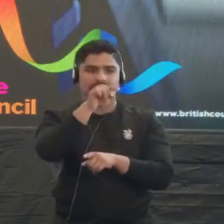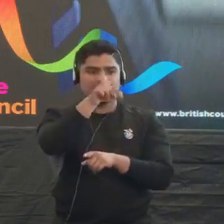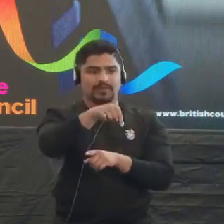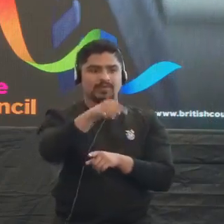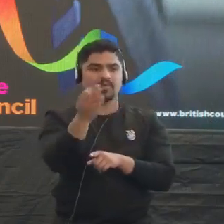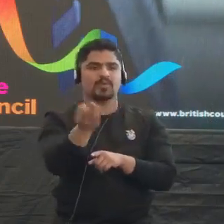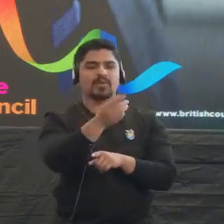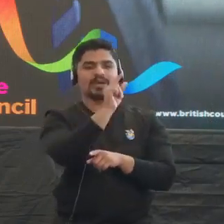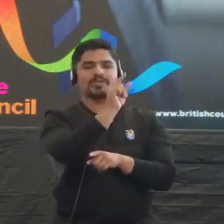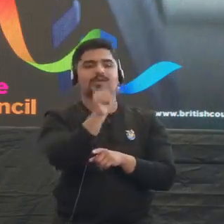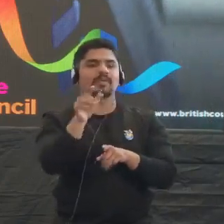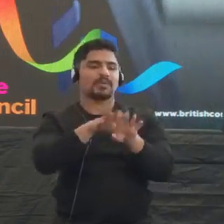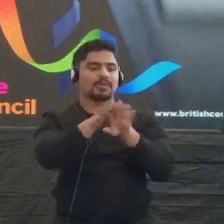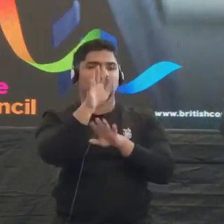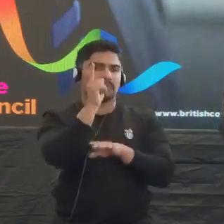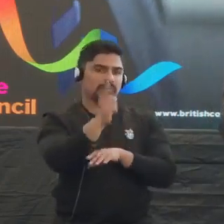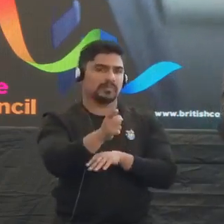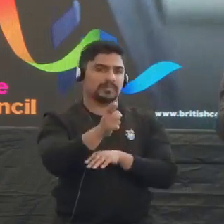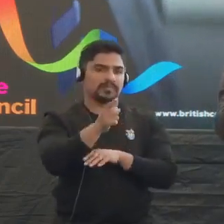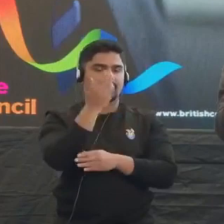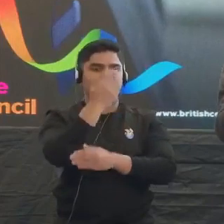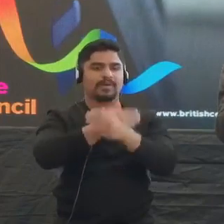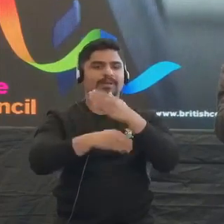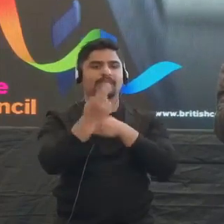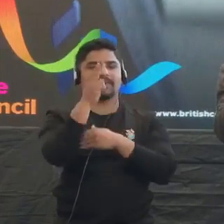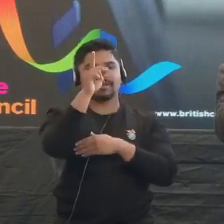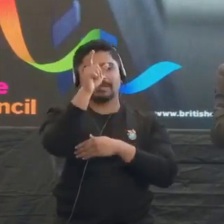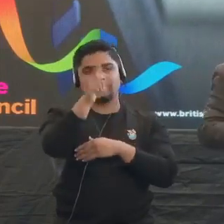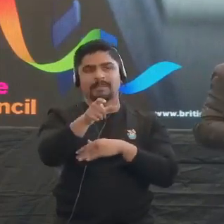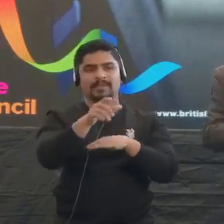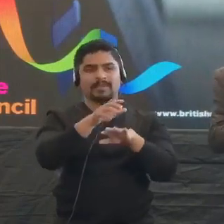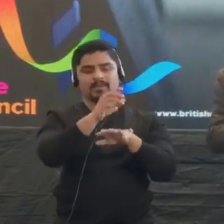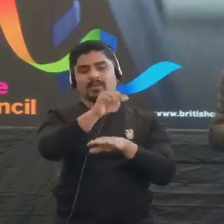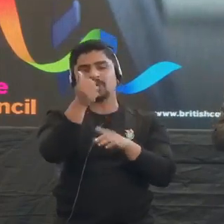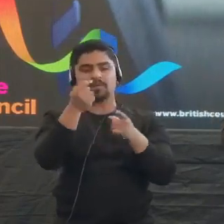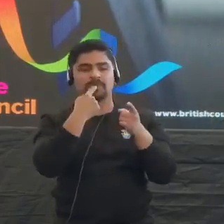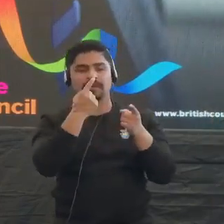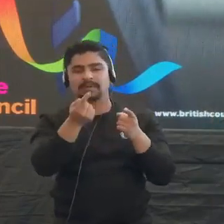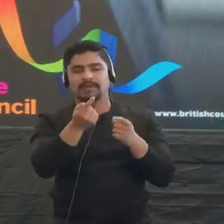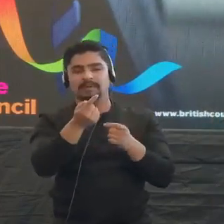with disability having high support needs.